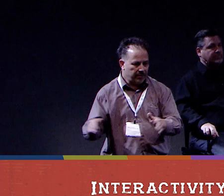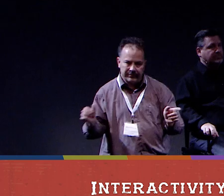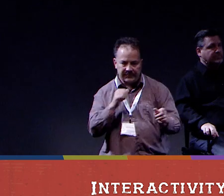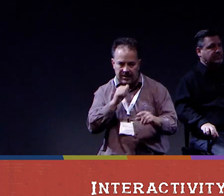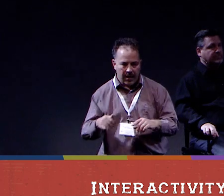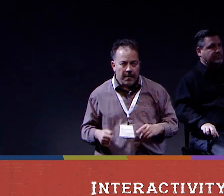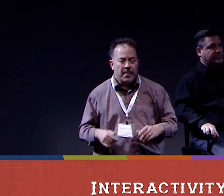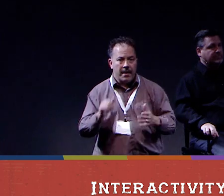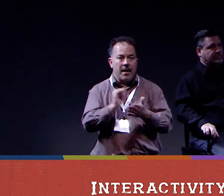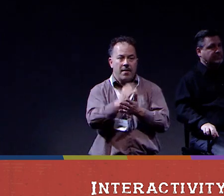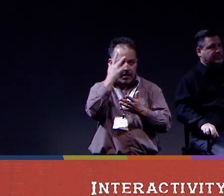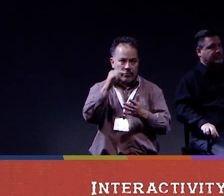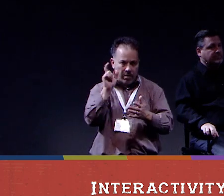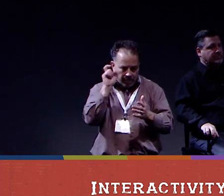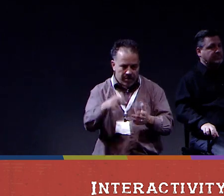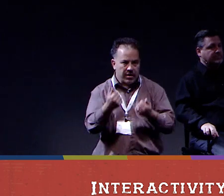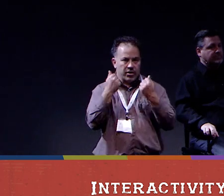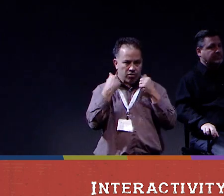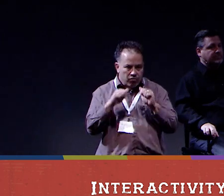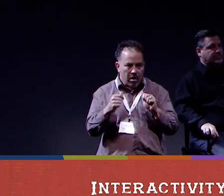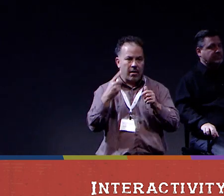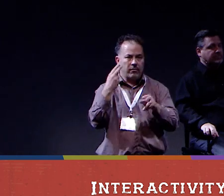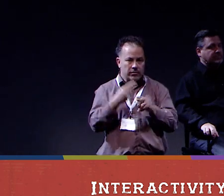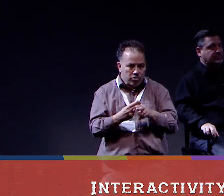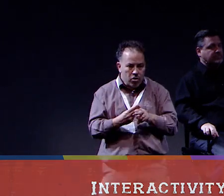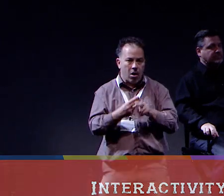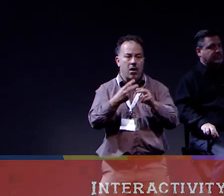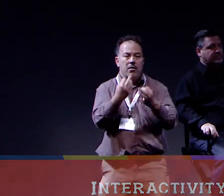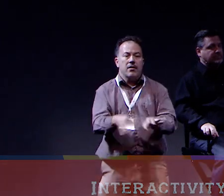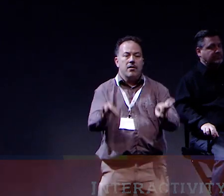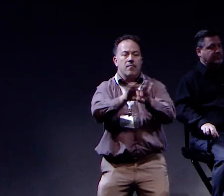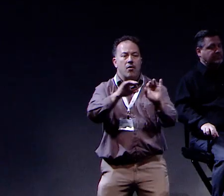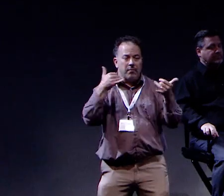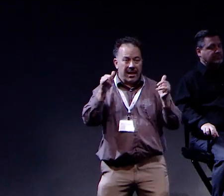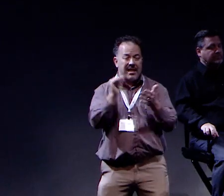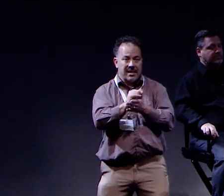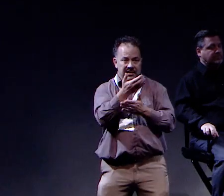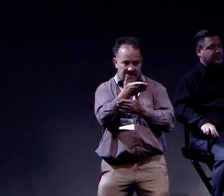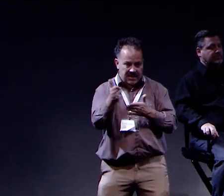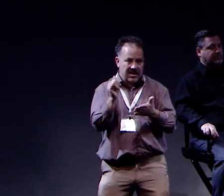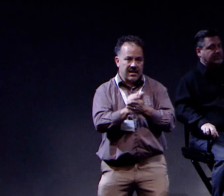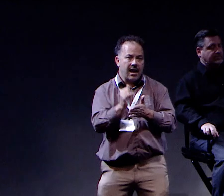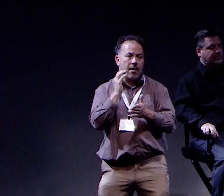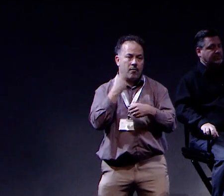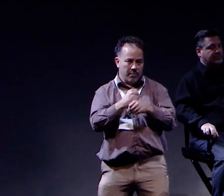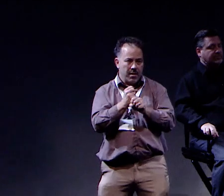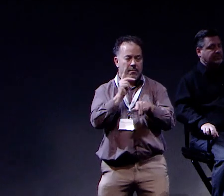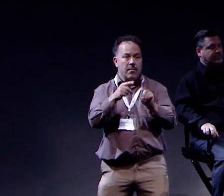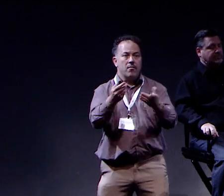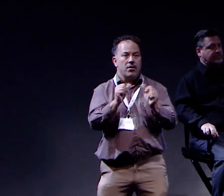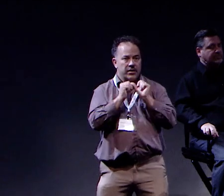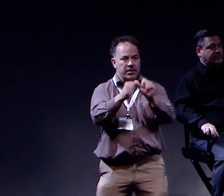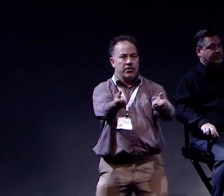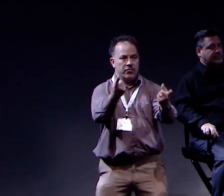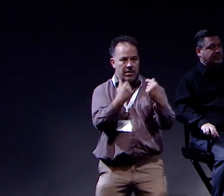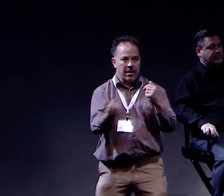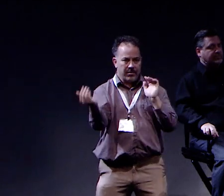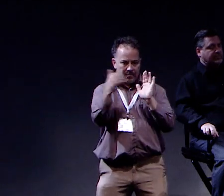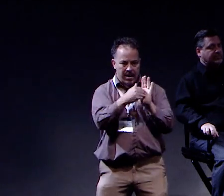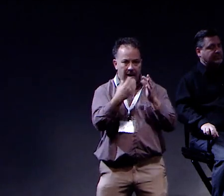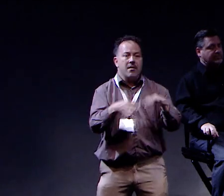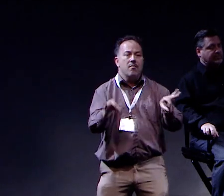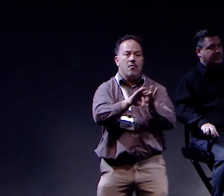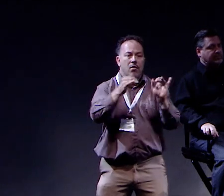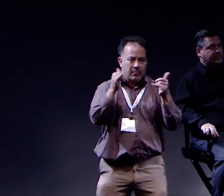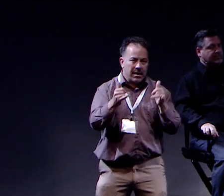This is why we need to strive for what's called meaningful play. And this is the thing that will get guests to keep coming back. Meaningful play will make